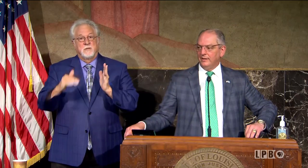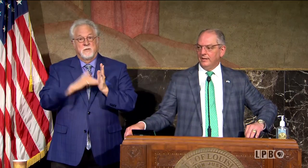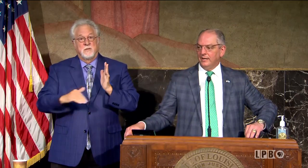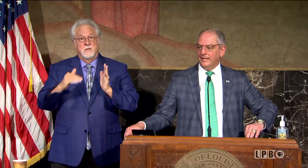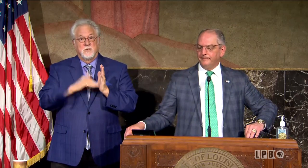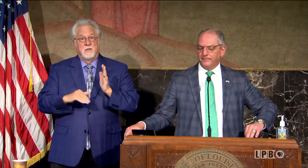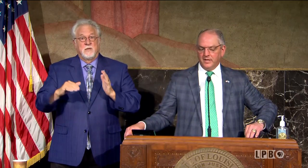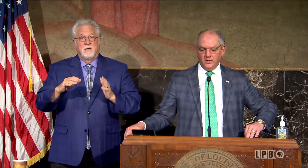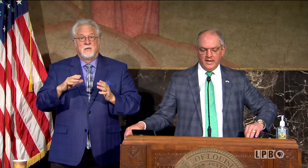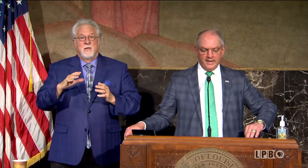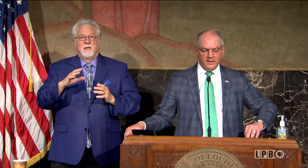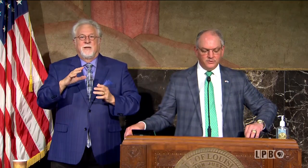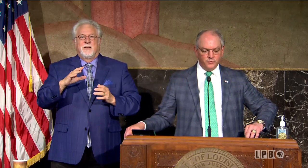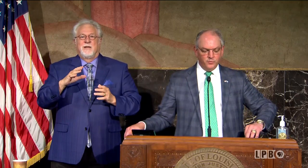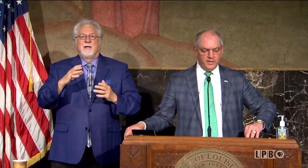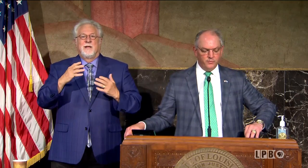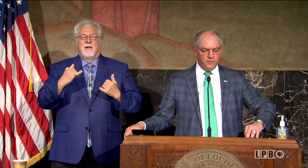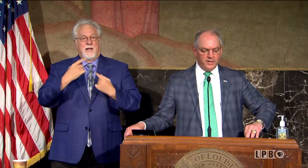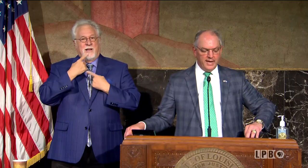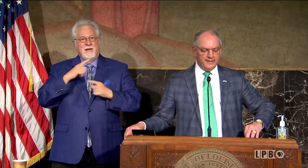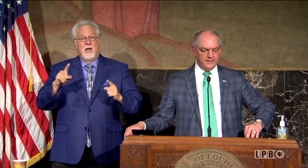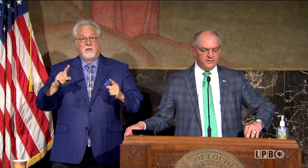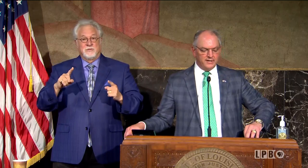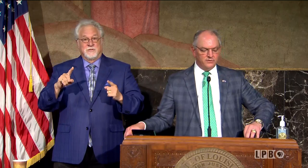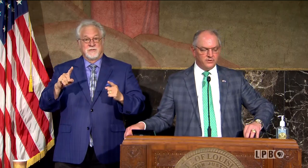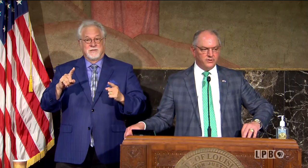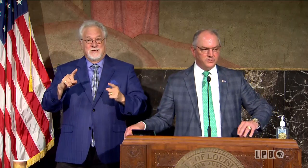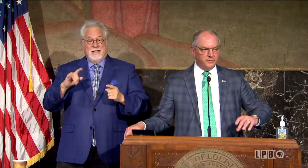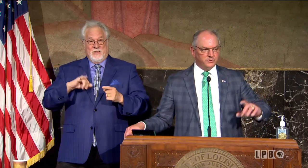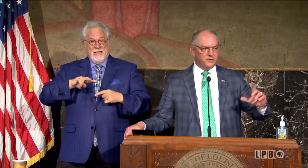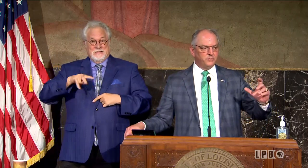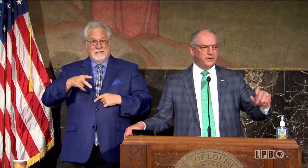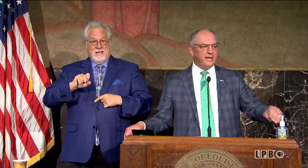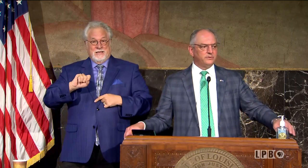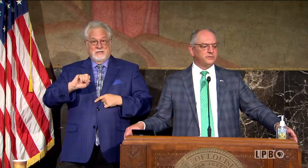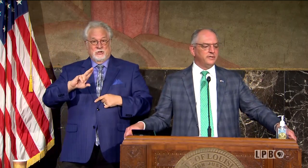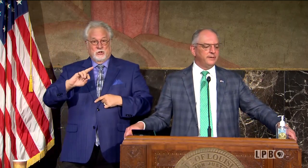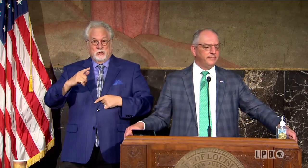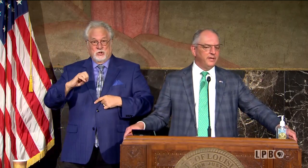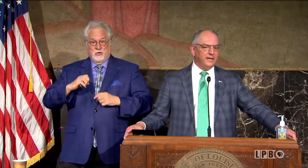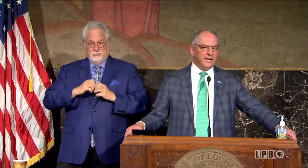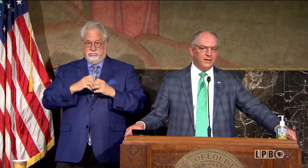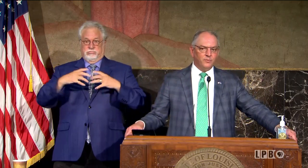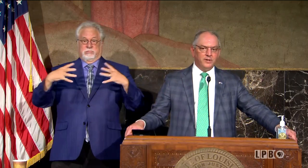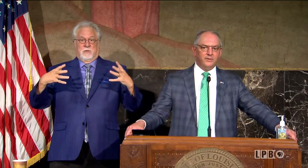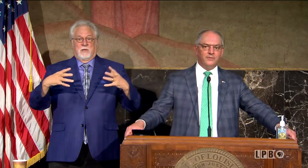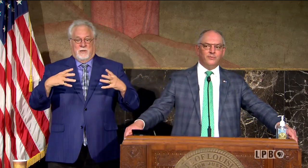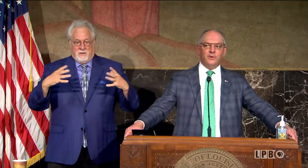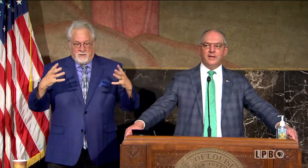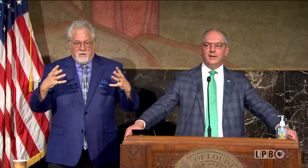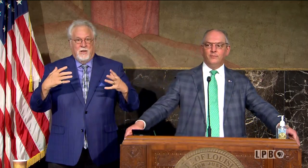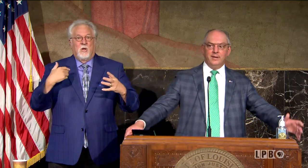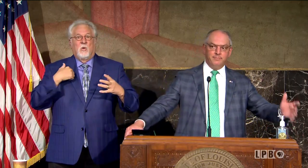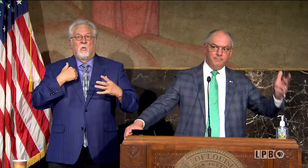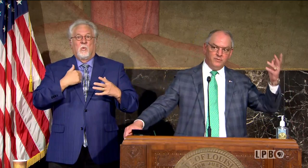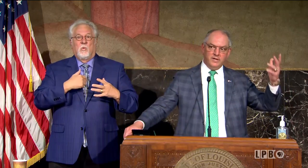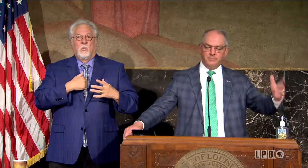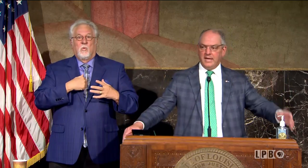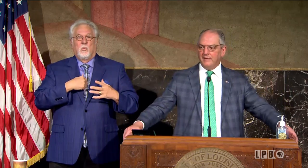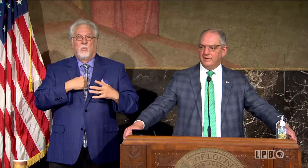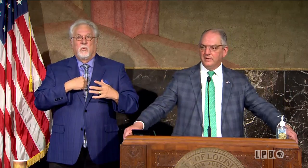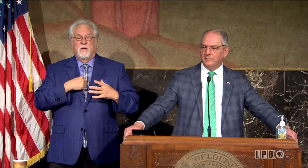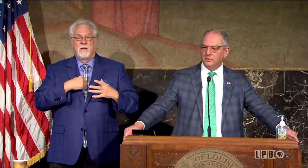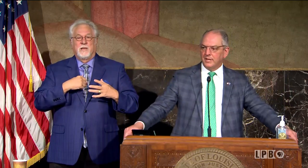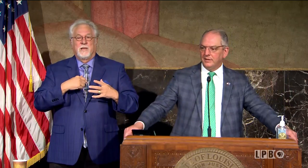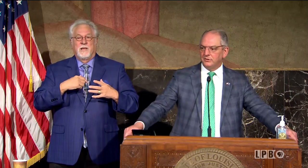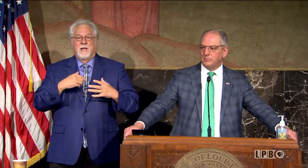now. You know, I announced when we had that second surge and it was so pronounced, and we moved up